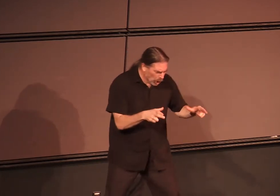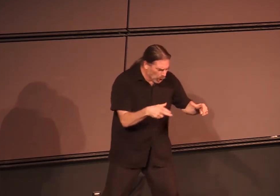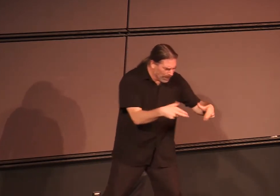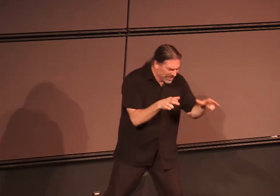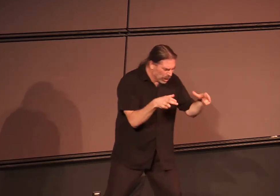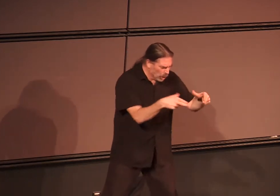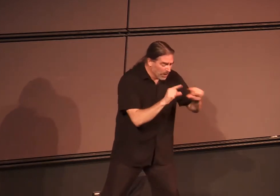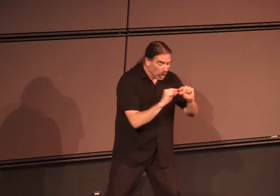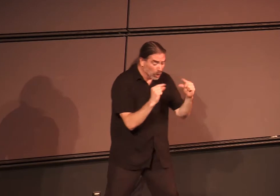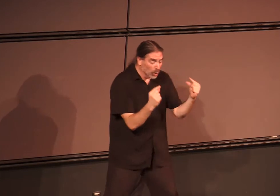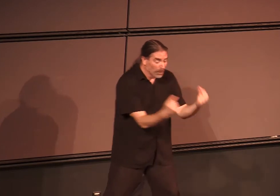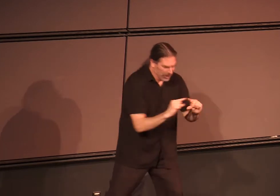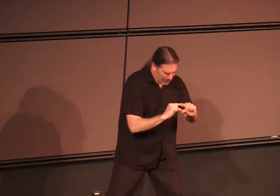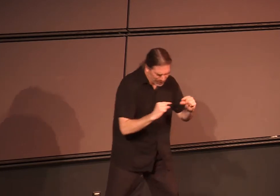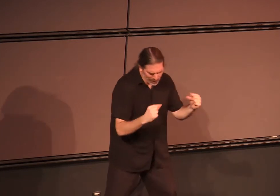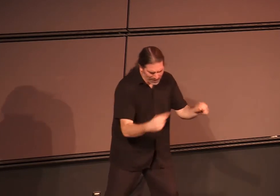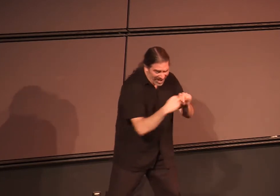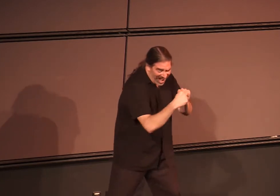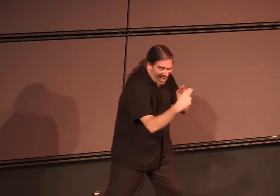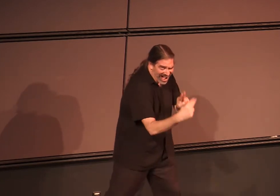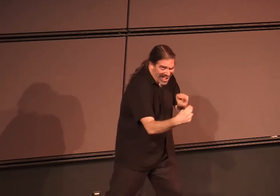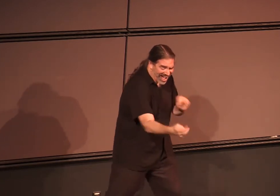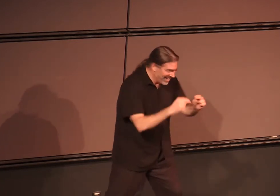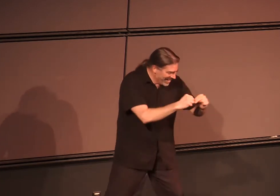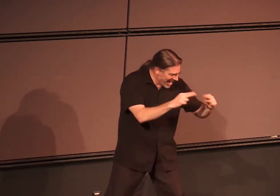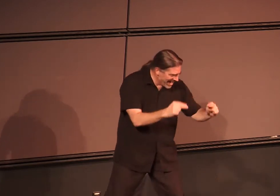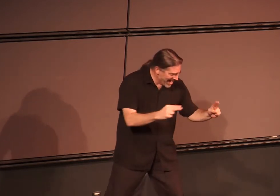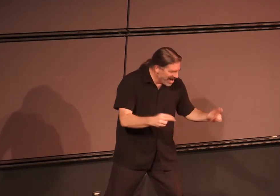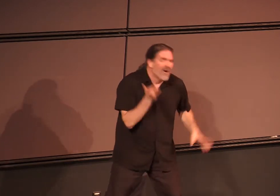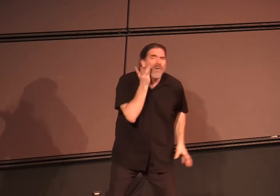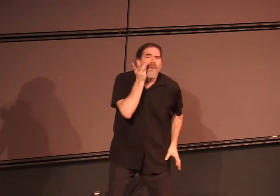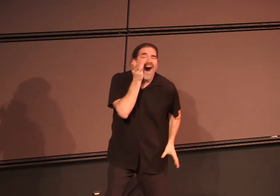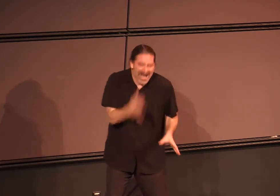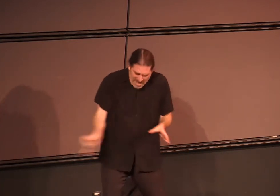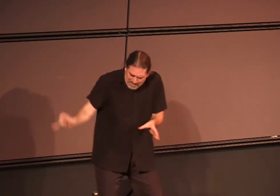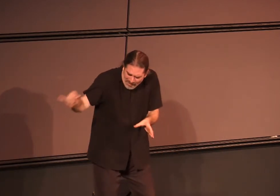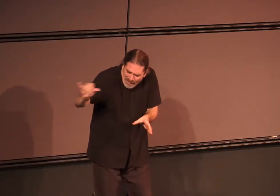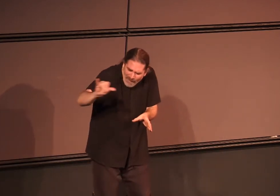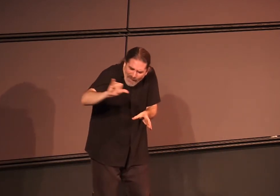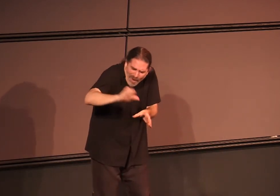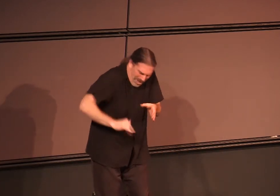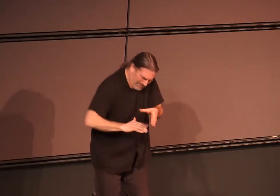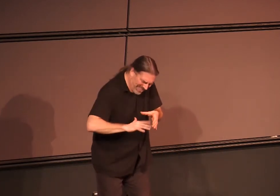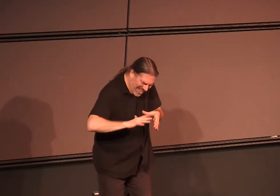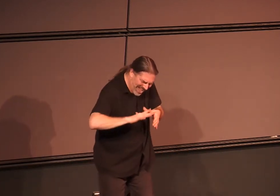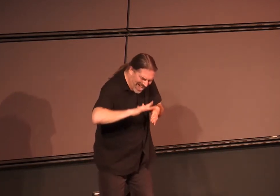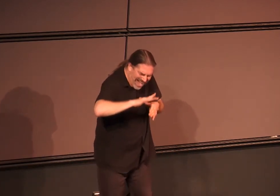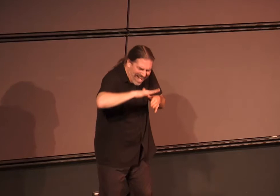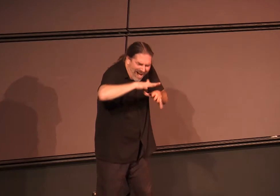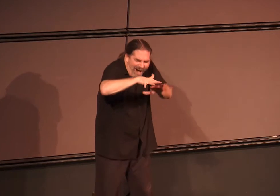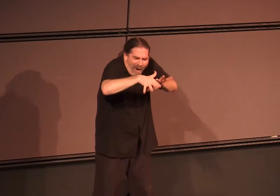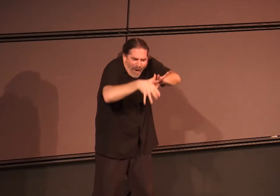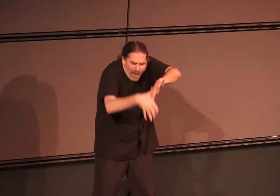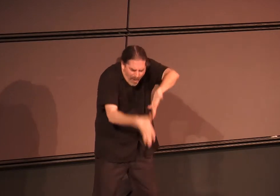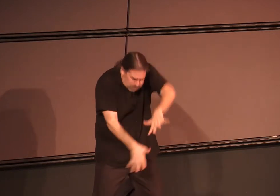cake with frosting and decoration, and wine, overflowing wine.